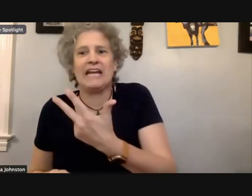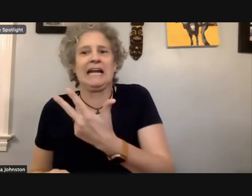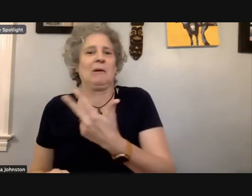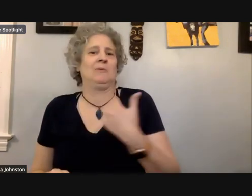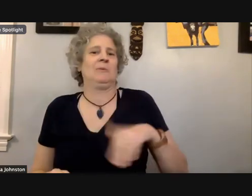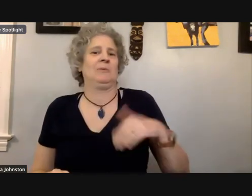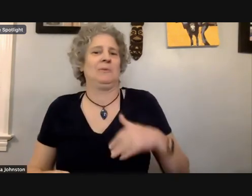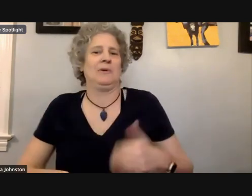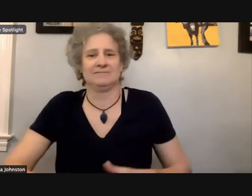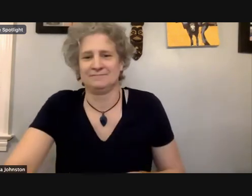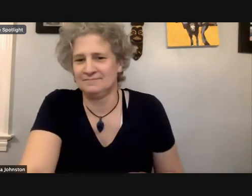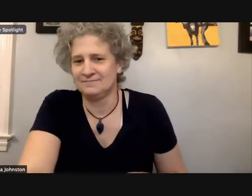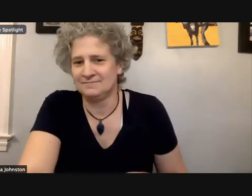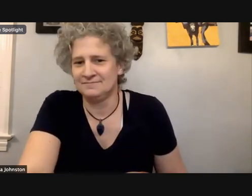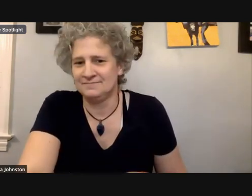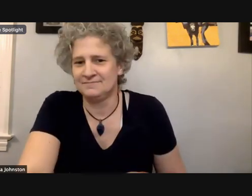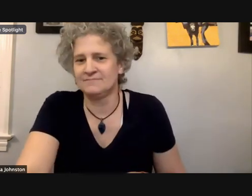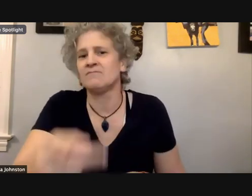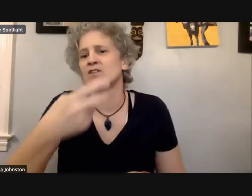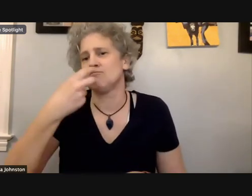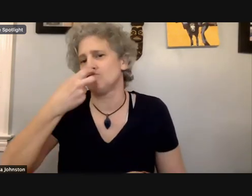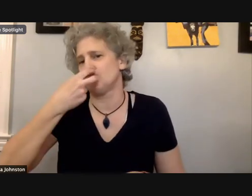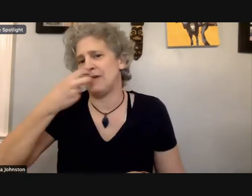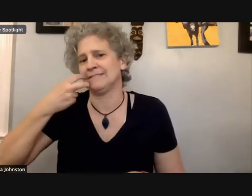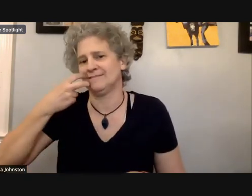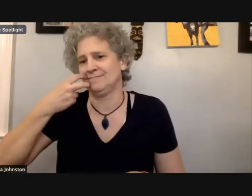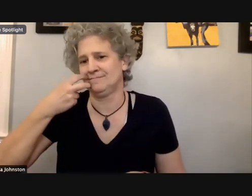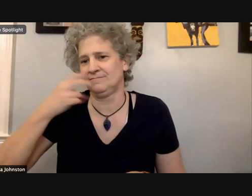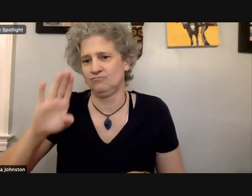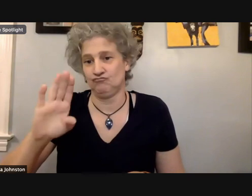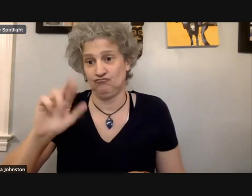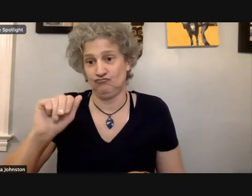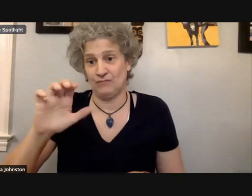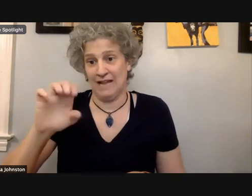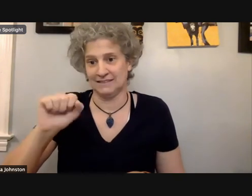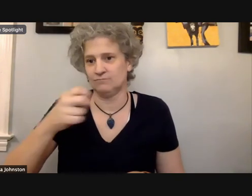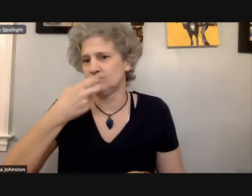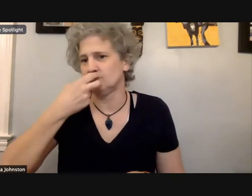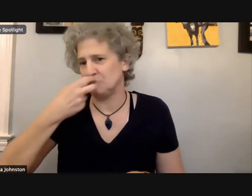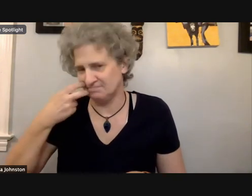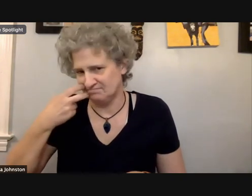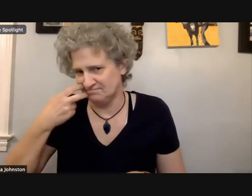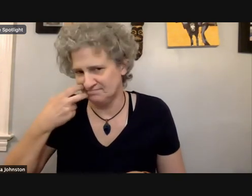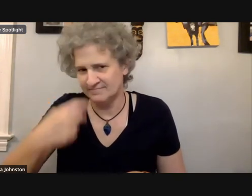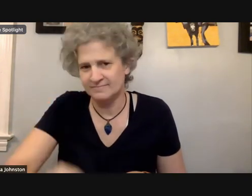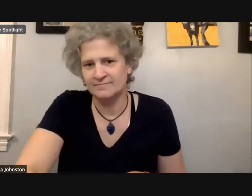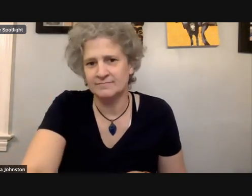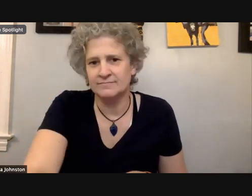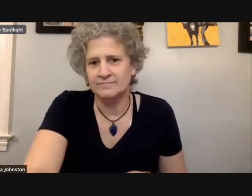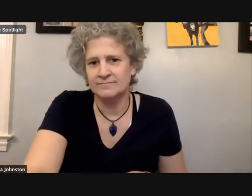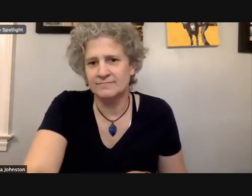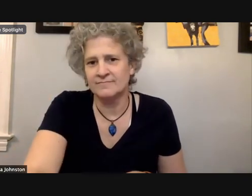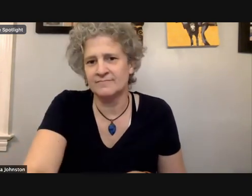People always ask, how many cavities did you have? Like, oh, you had 3. That's awful. Braces, we talked about that.